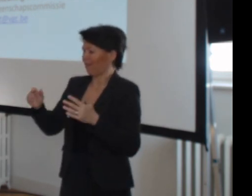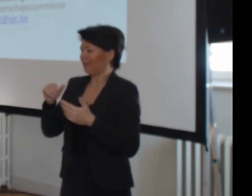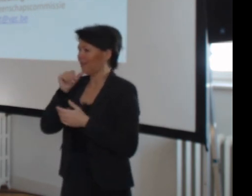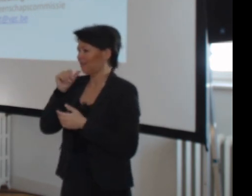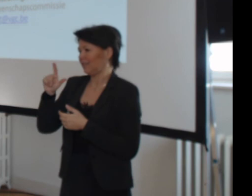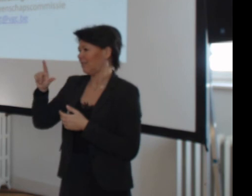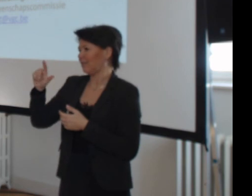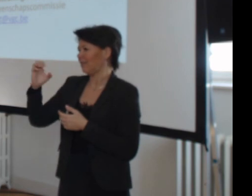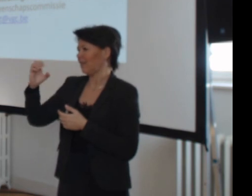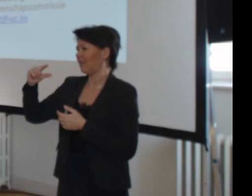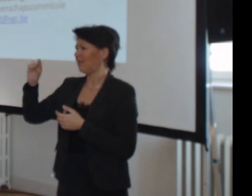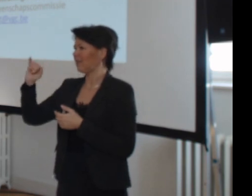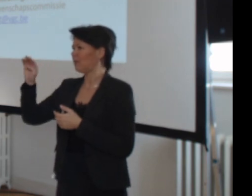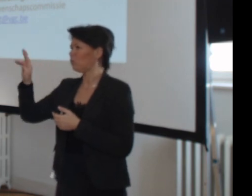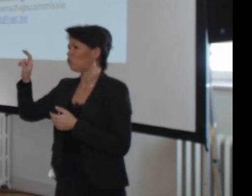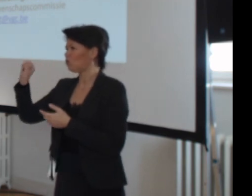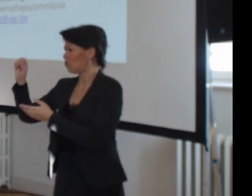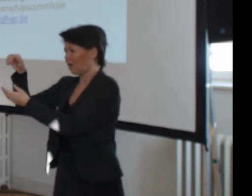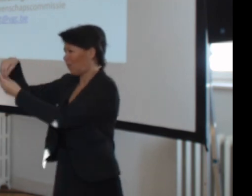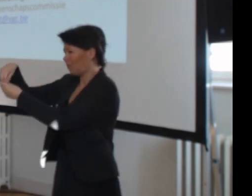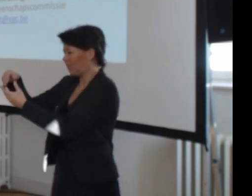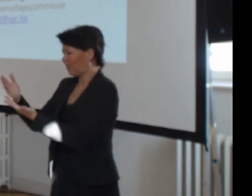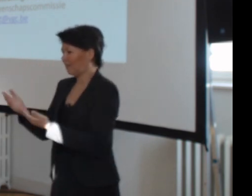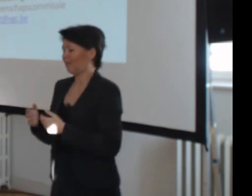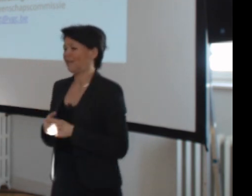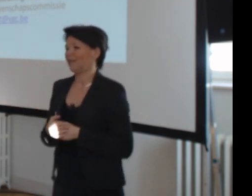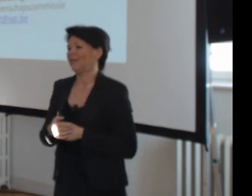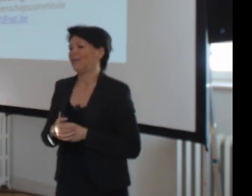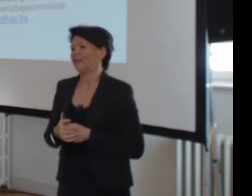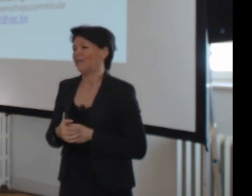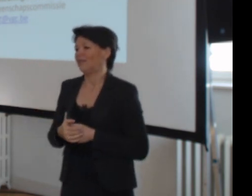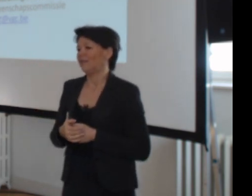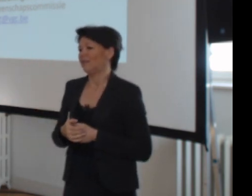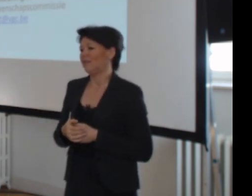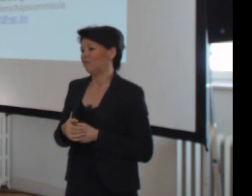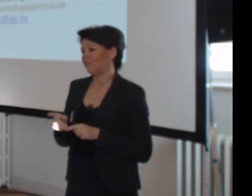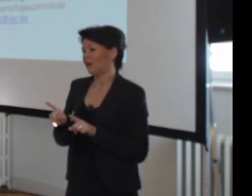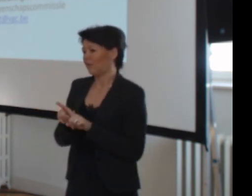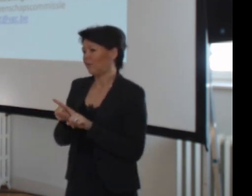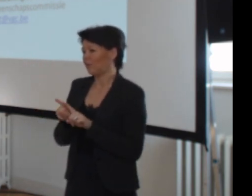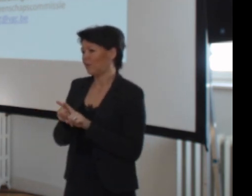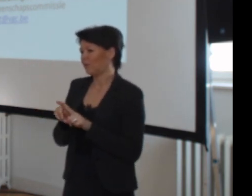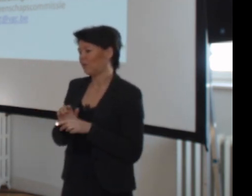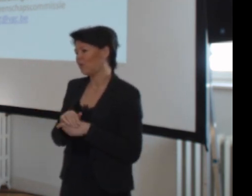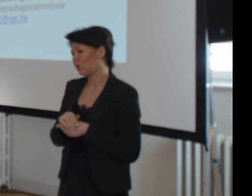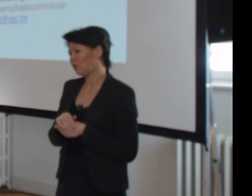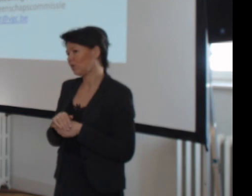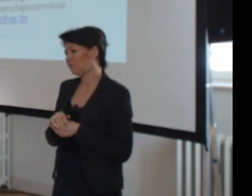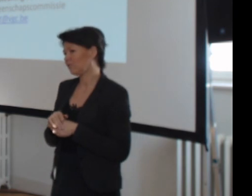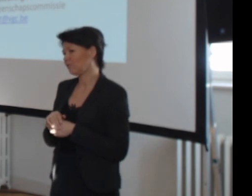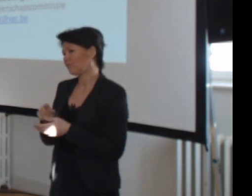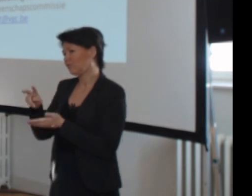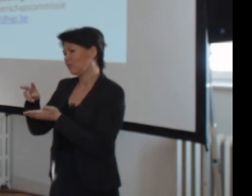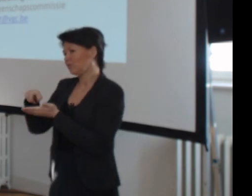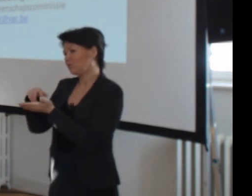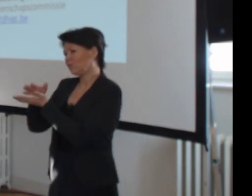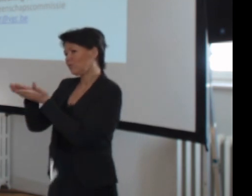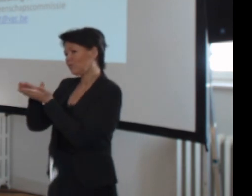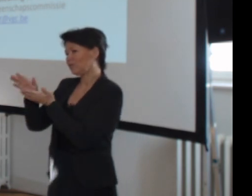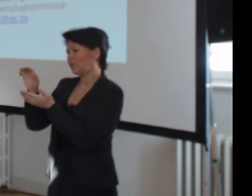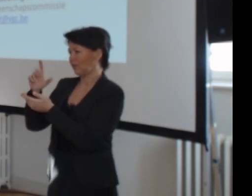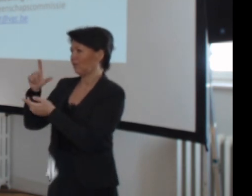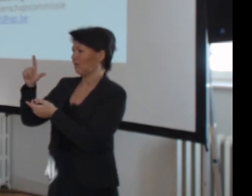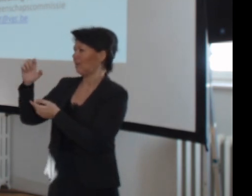Legamus. But we also have this easy-to read printing house at Legamus, and those books,